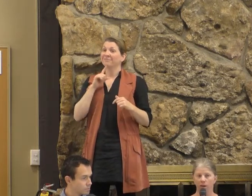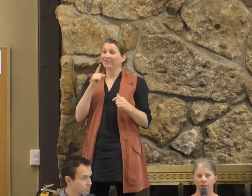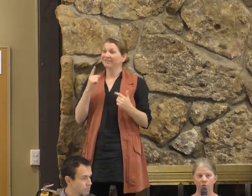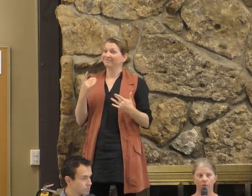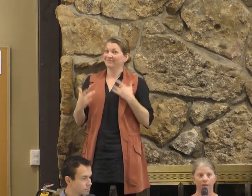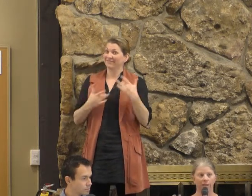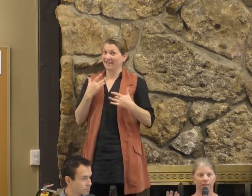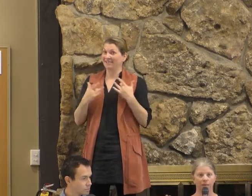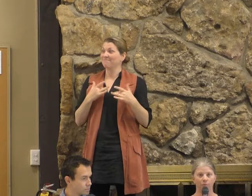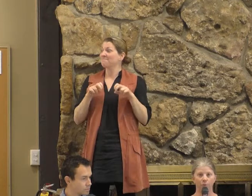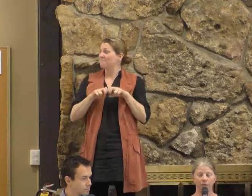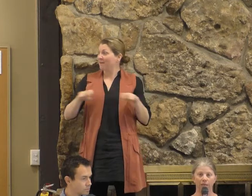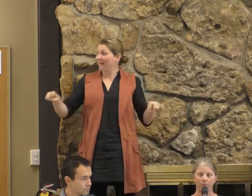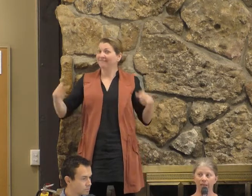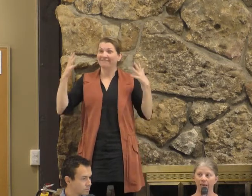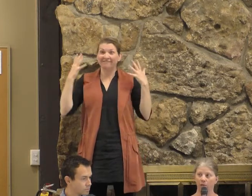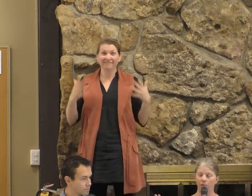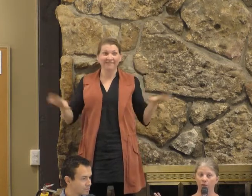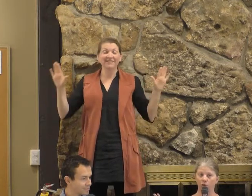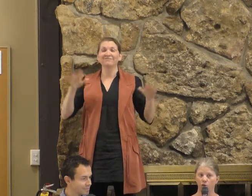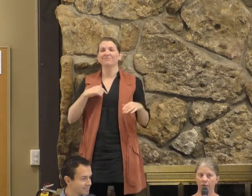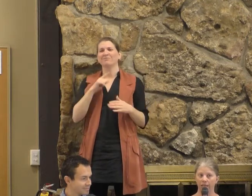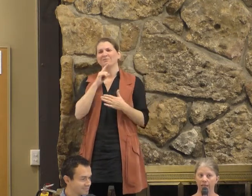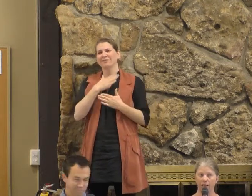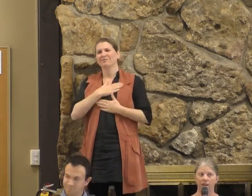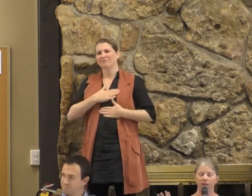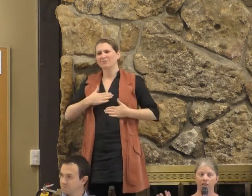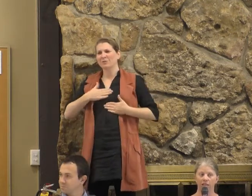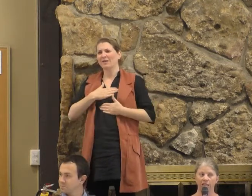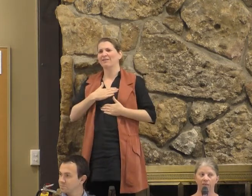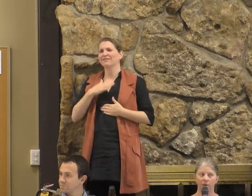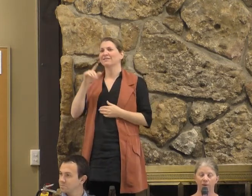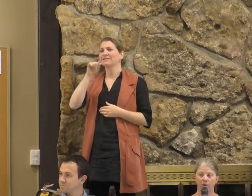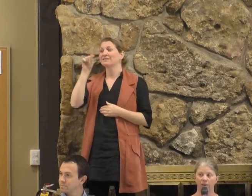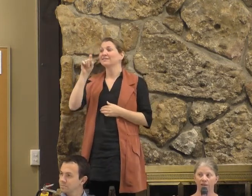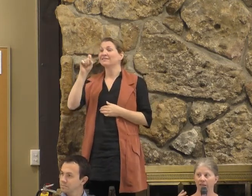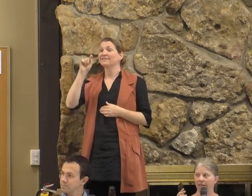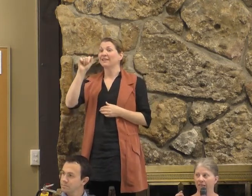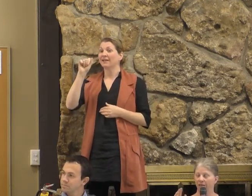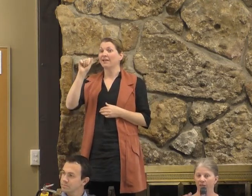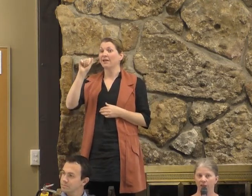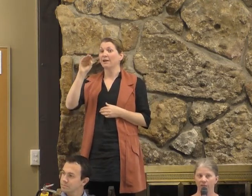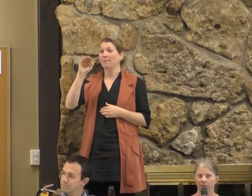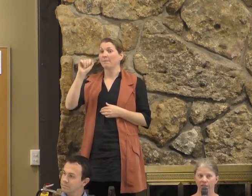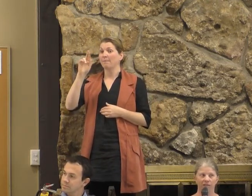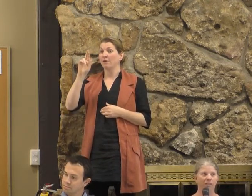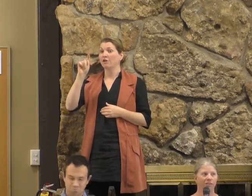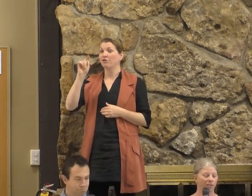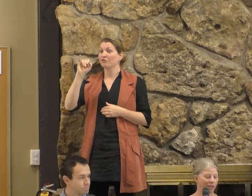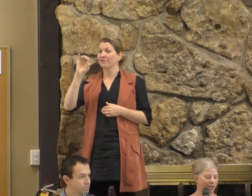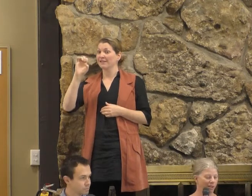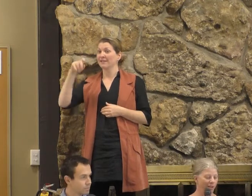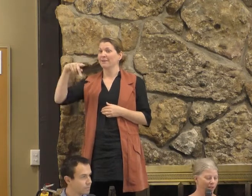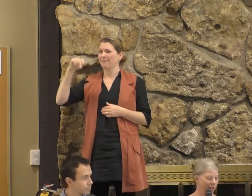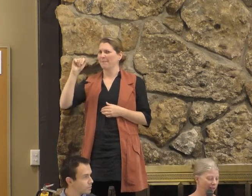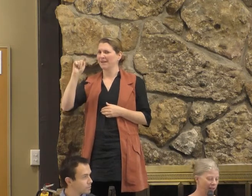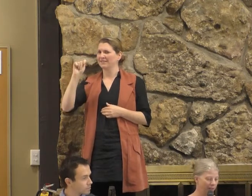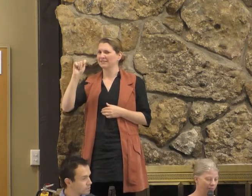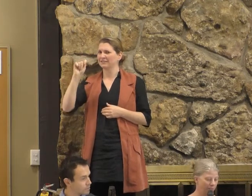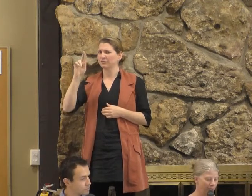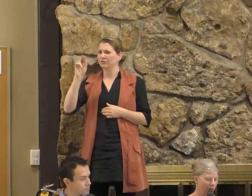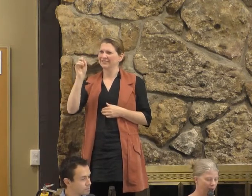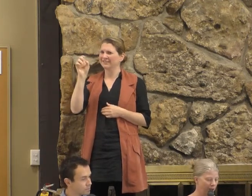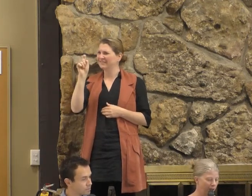to enjoy Zeta Marie's Patisserie's cookies. She's a deaf baker in Loveland.